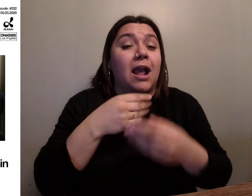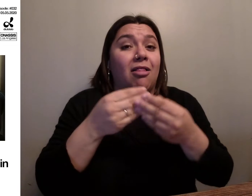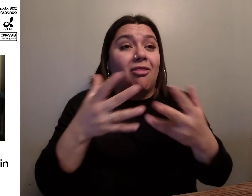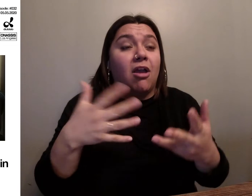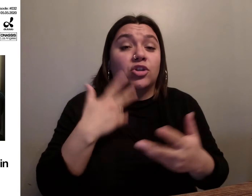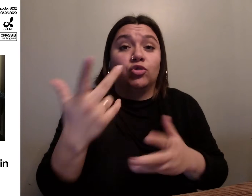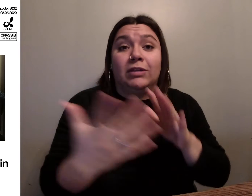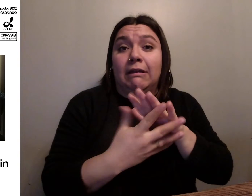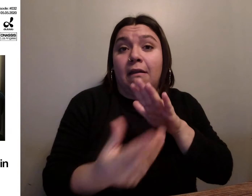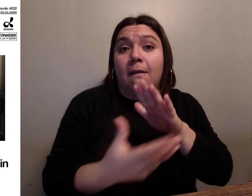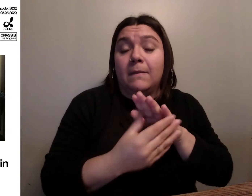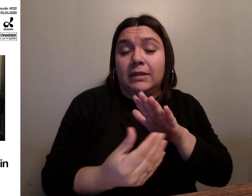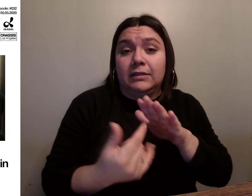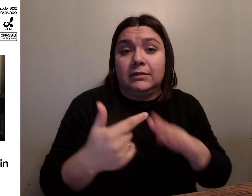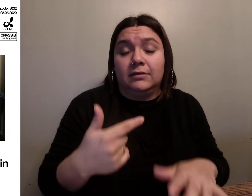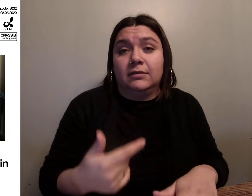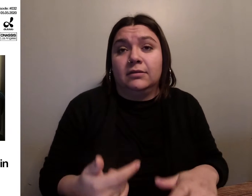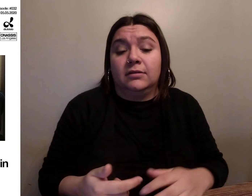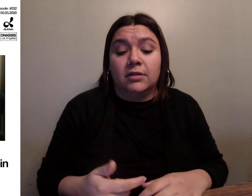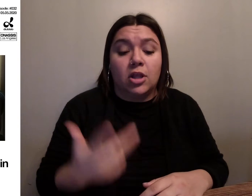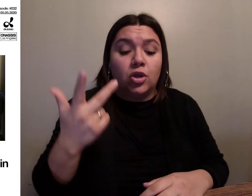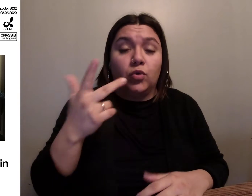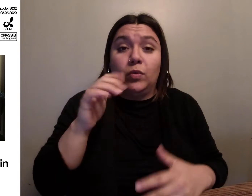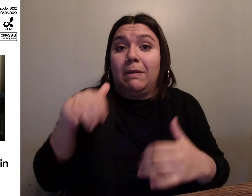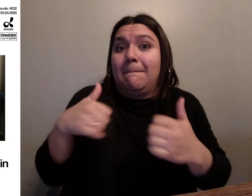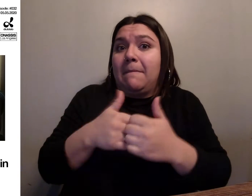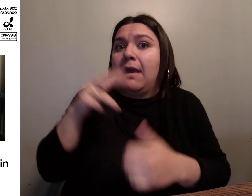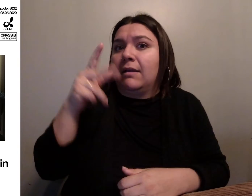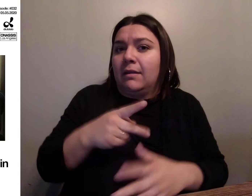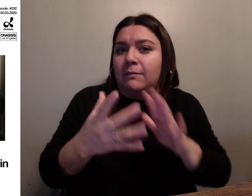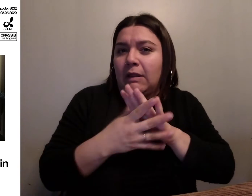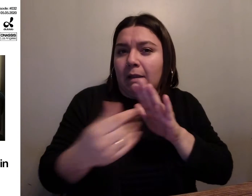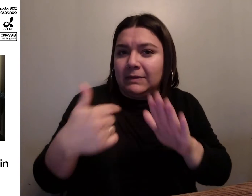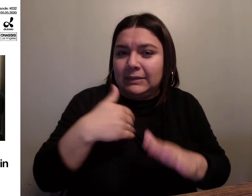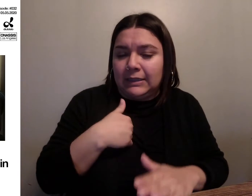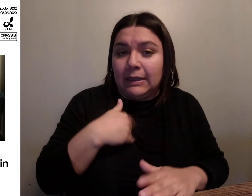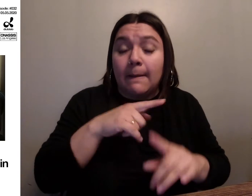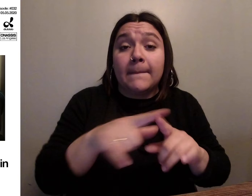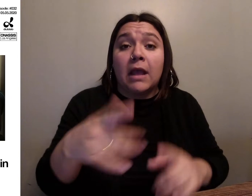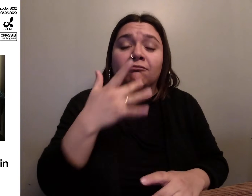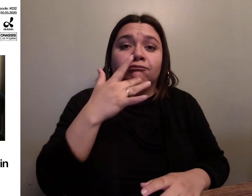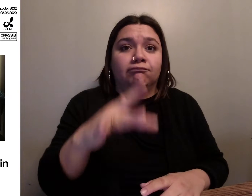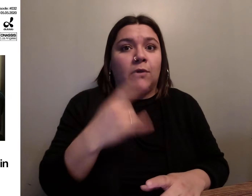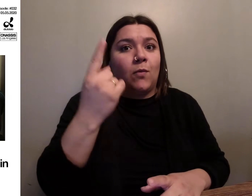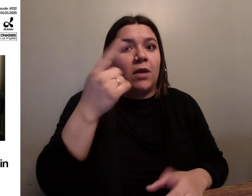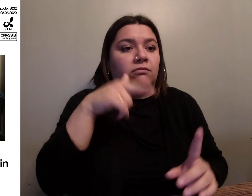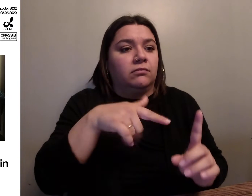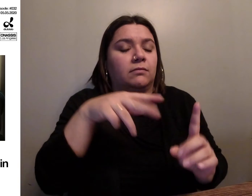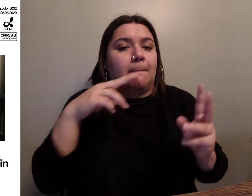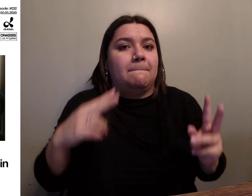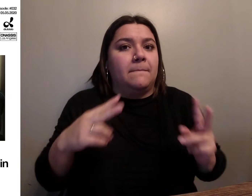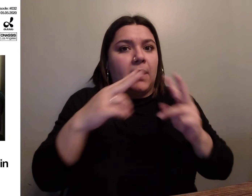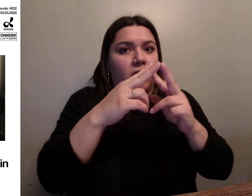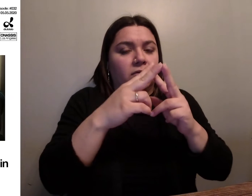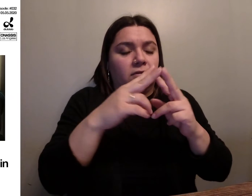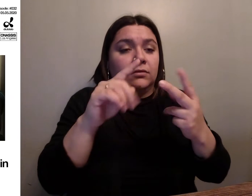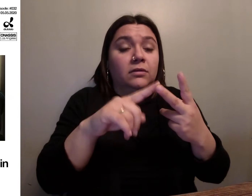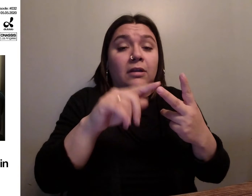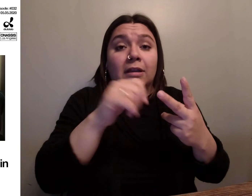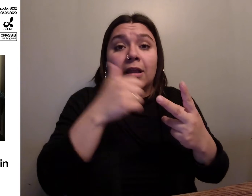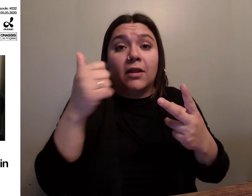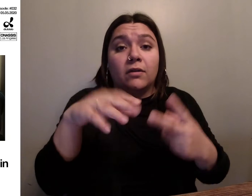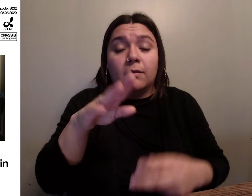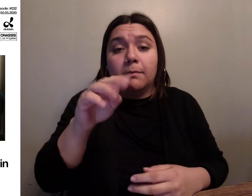had, but luckily one was in Paris and one was in a bank vault here in Sonoma,